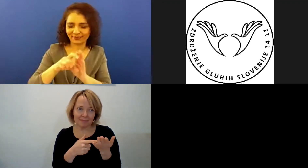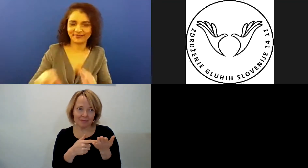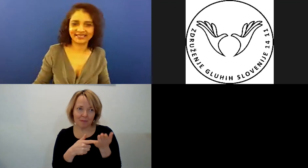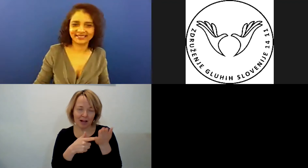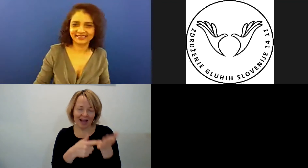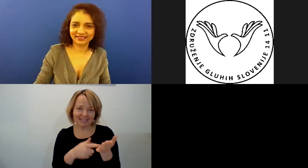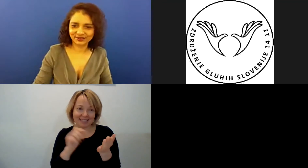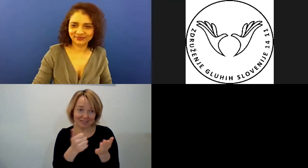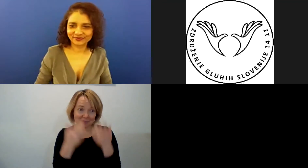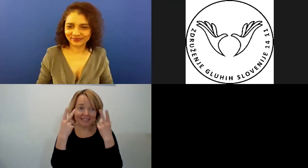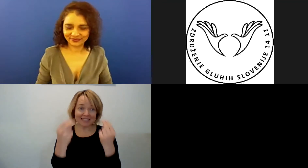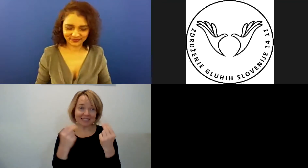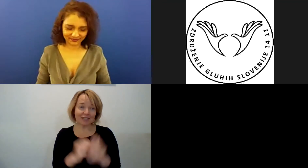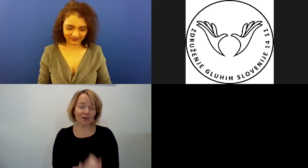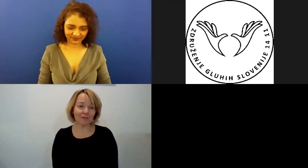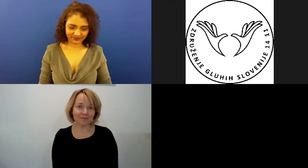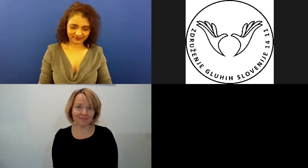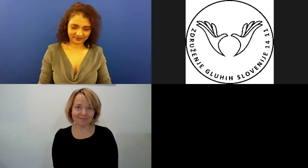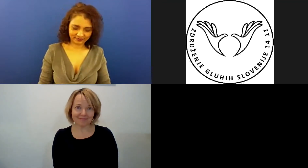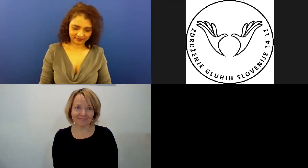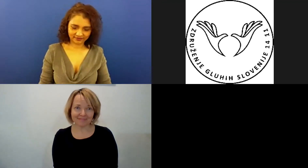Next slide, please. Next picture.